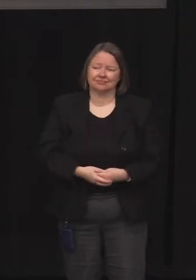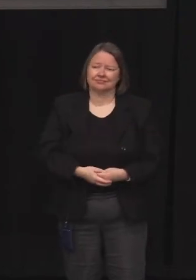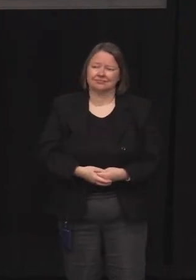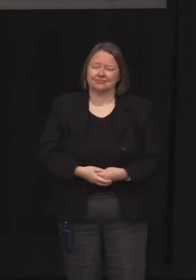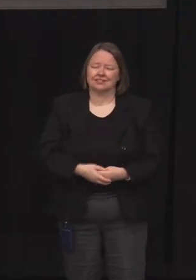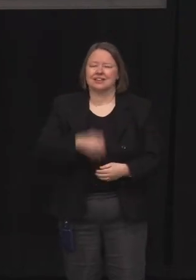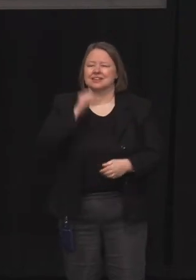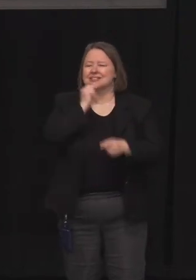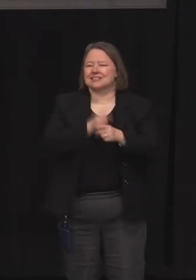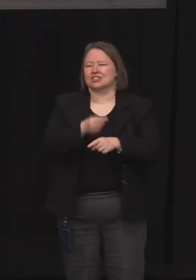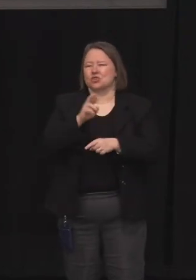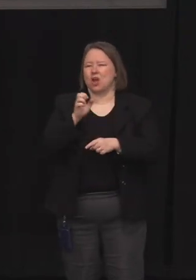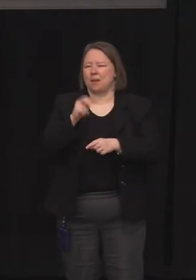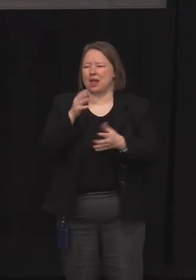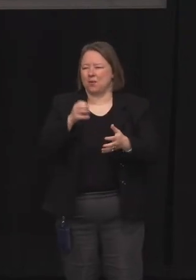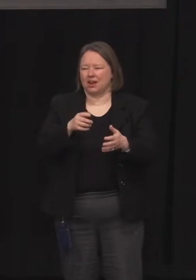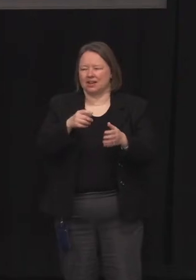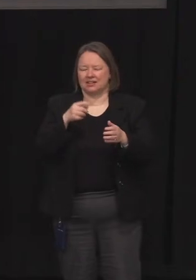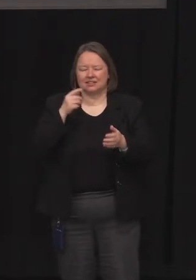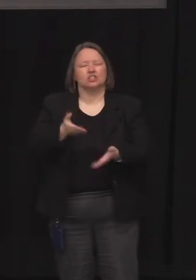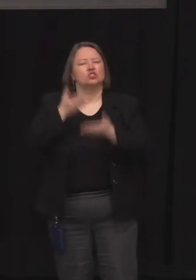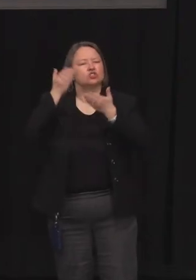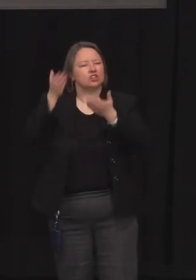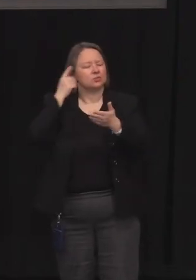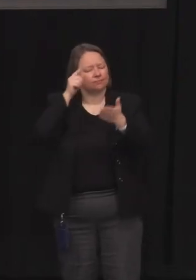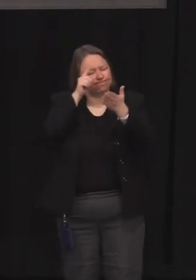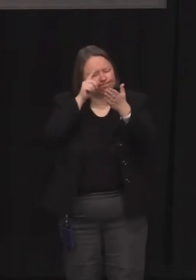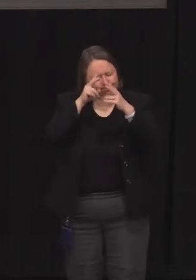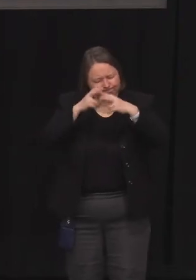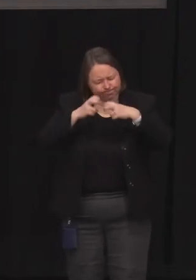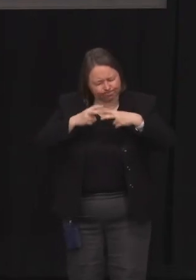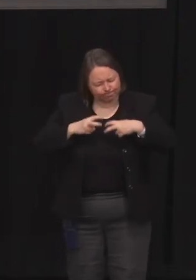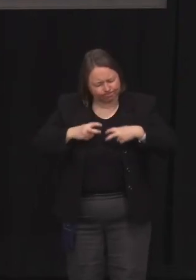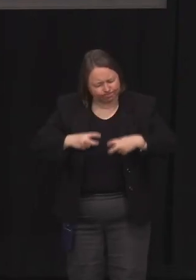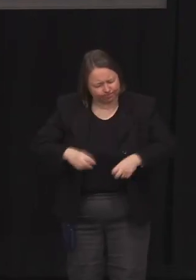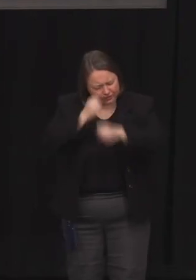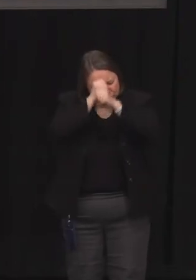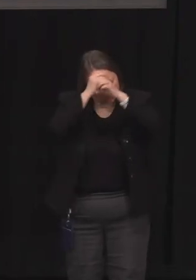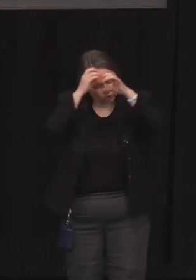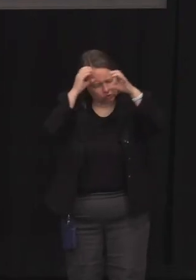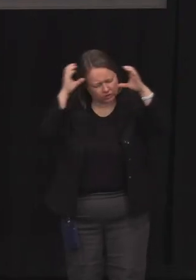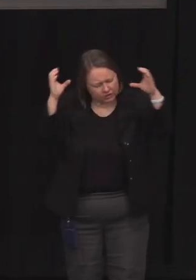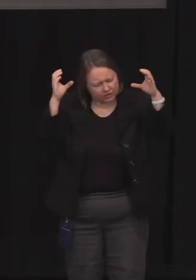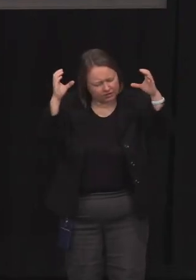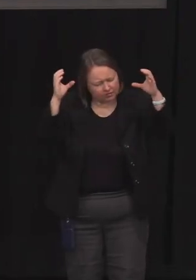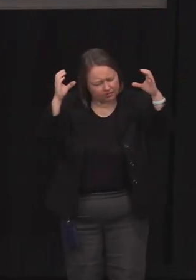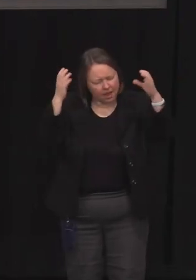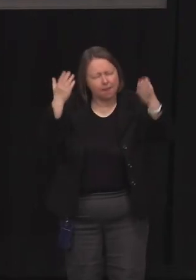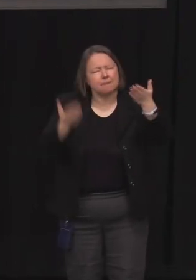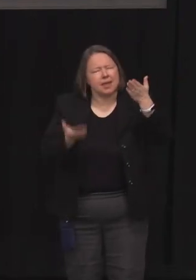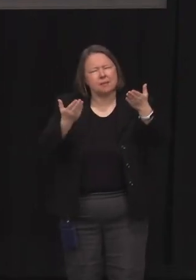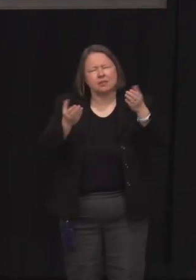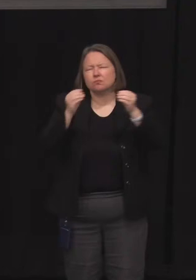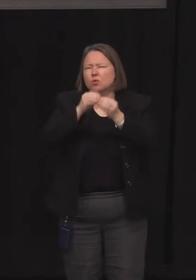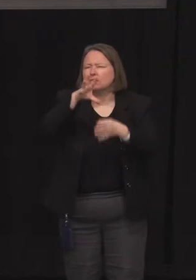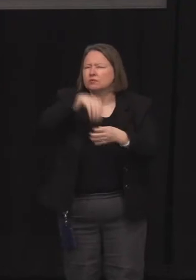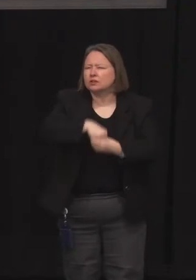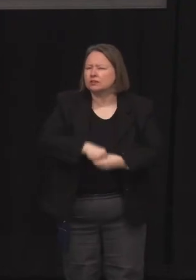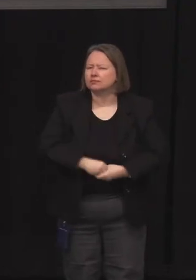Sister Robin, well, I want to suggest that we examine those dreams that enter our minds and find out if maybe, just maybe, there's more to it.